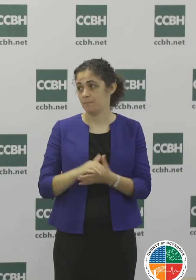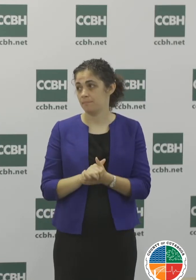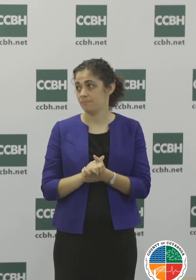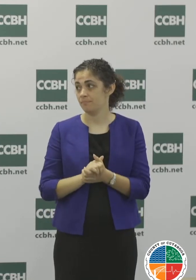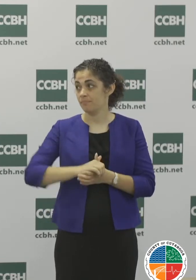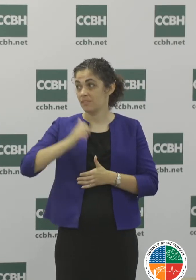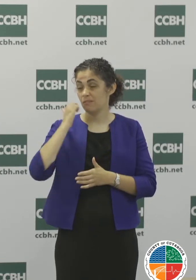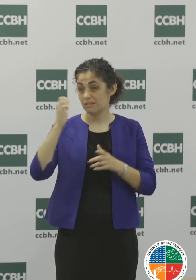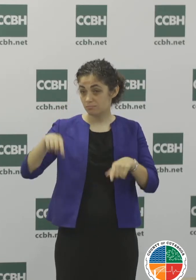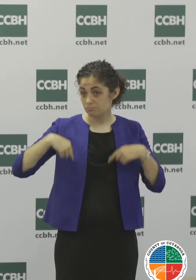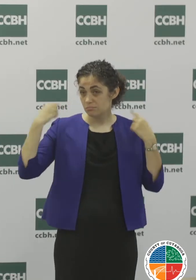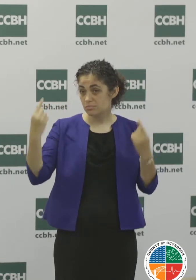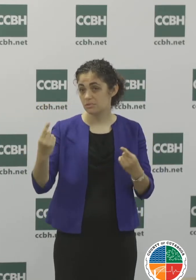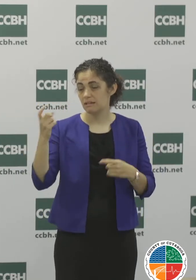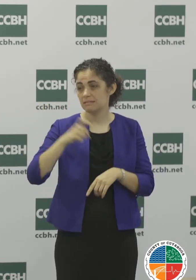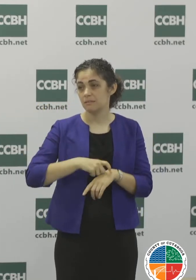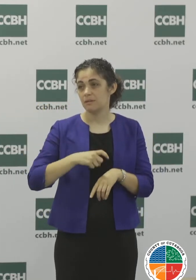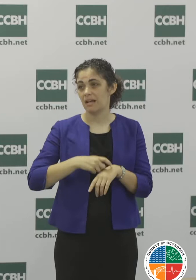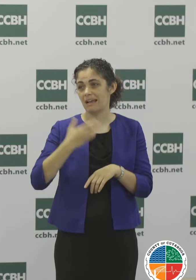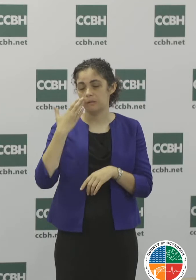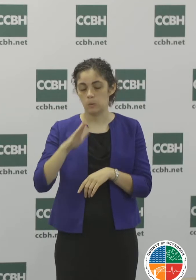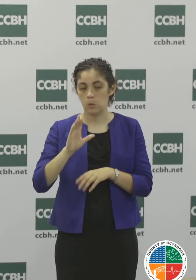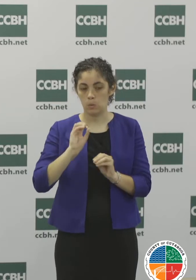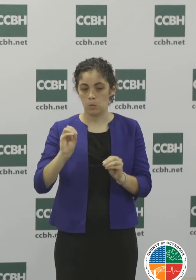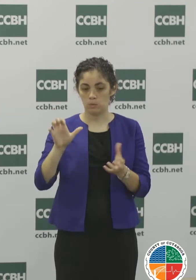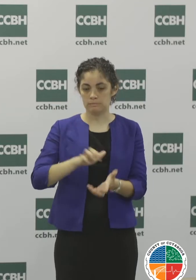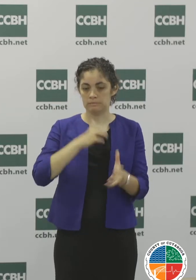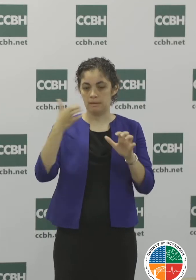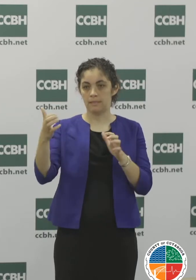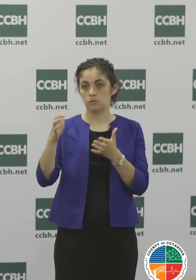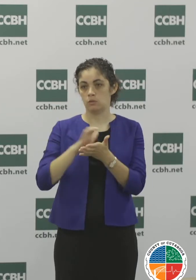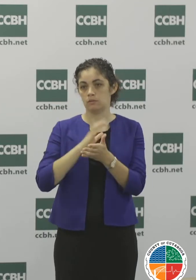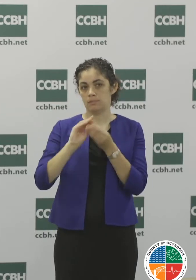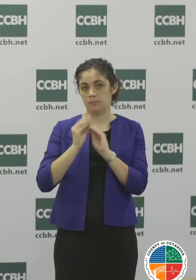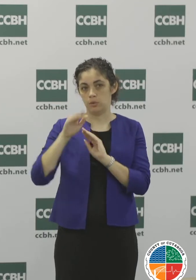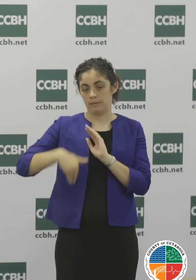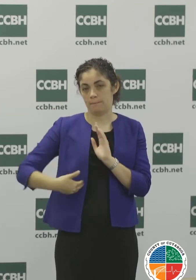every day since then. But I don't yet have a damage number.